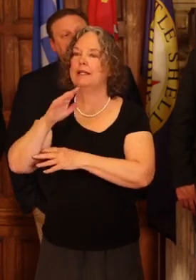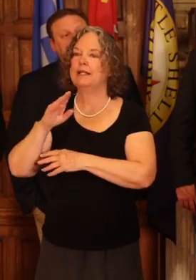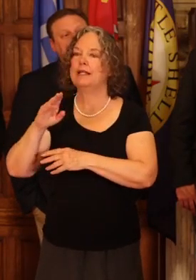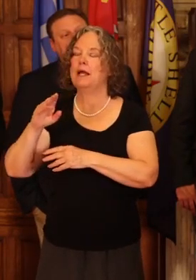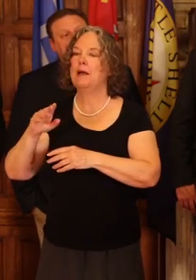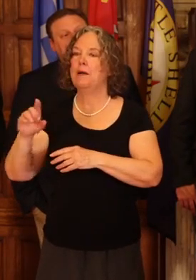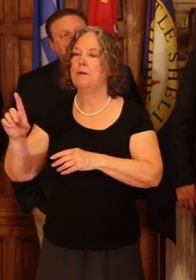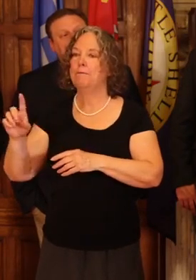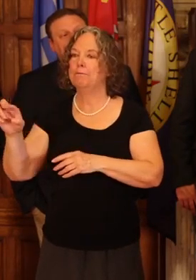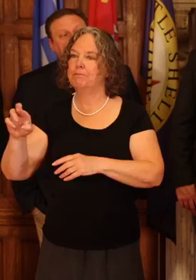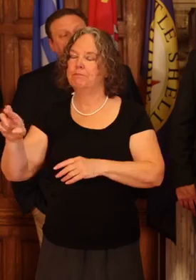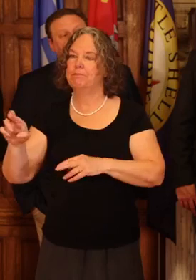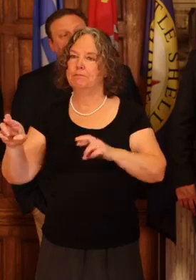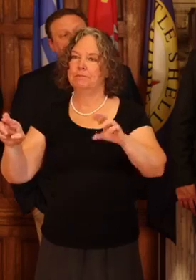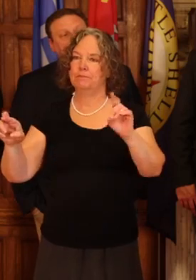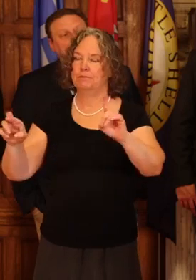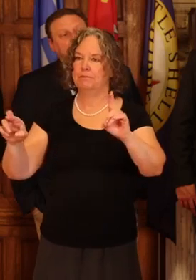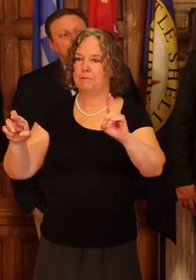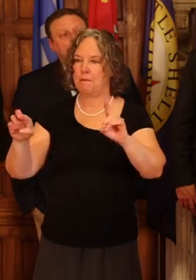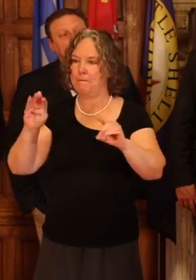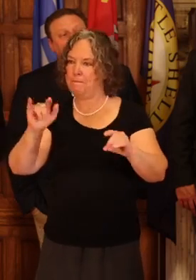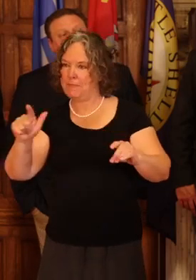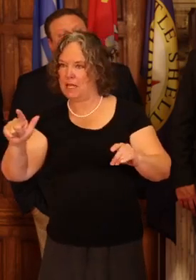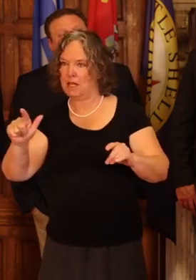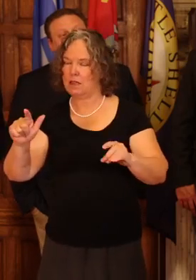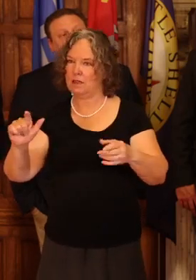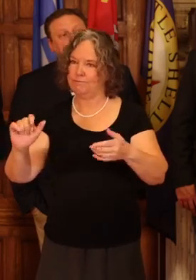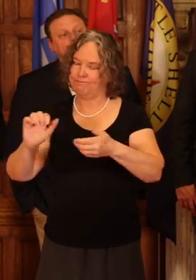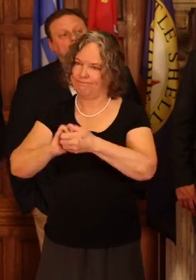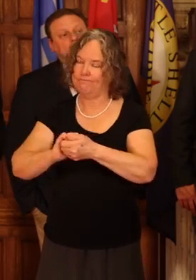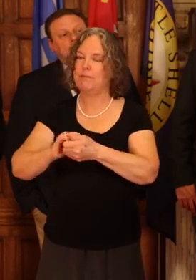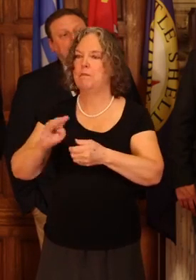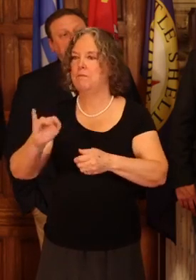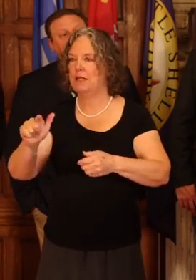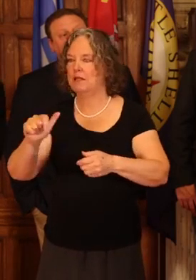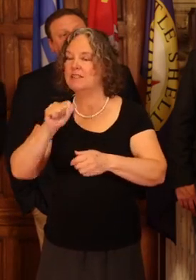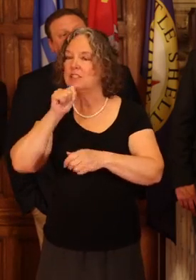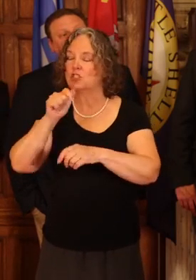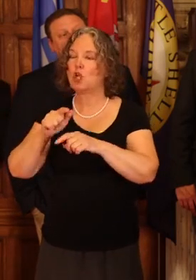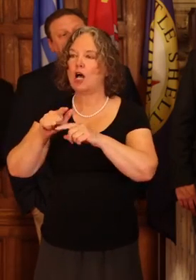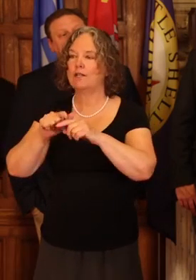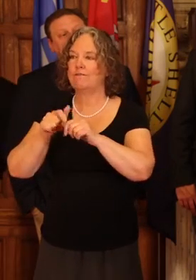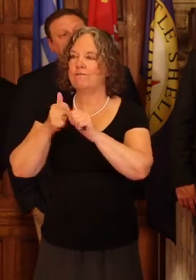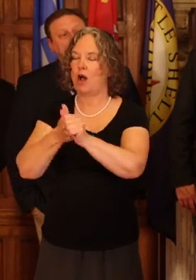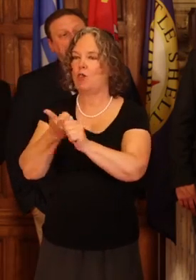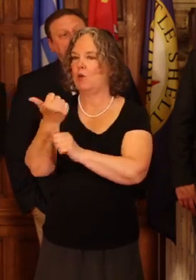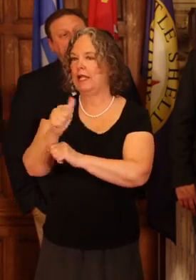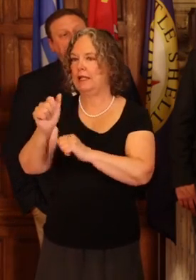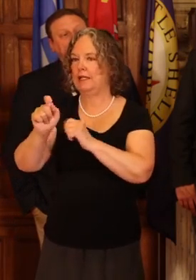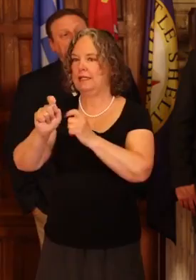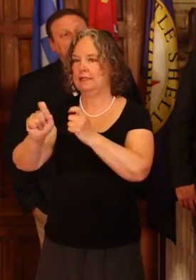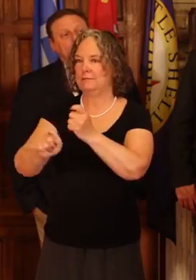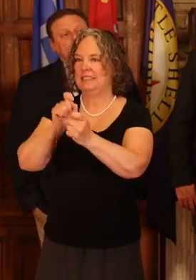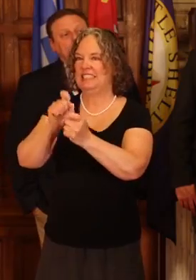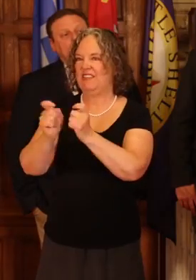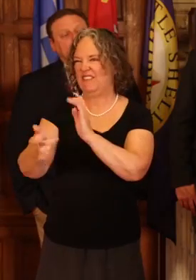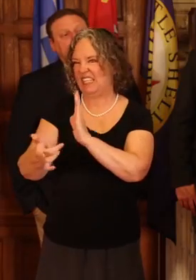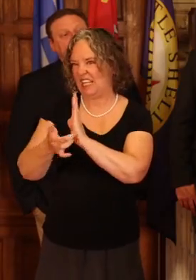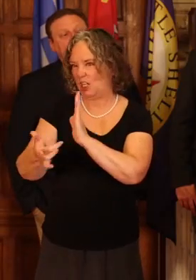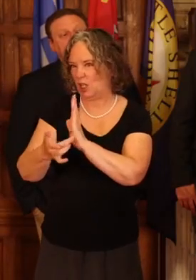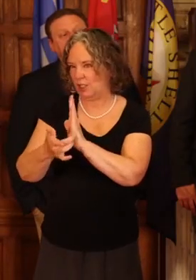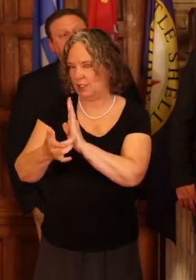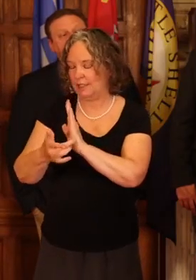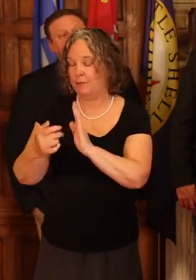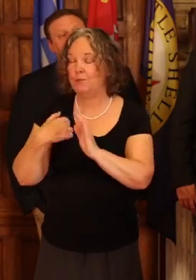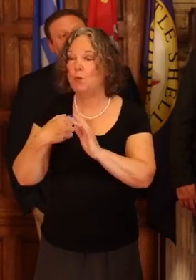neutral bill that is not based on any particular technology. So we're looking at every